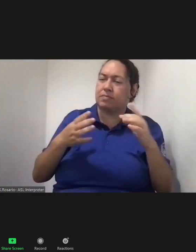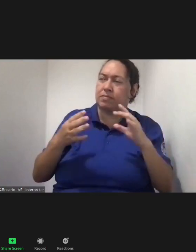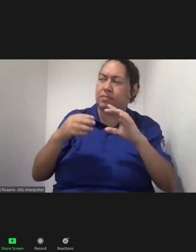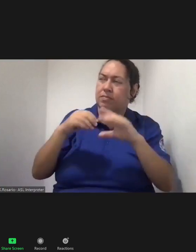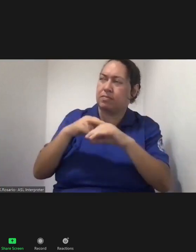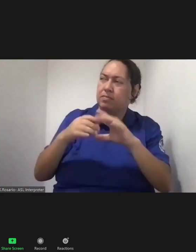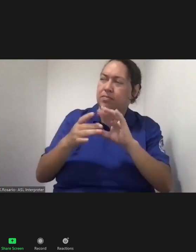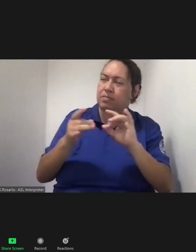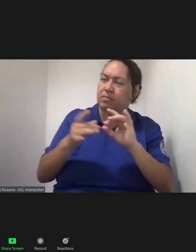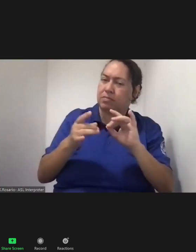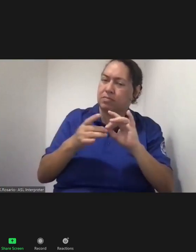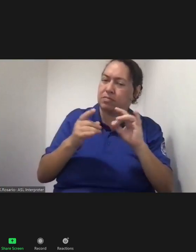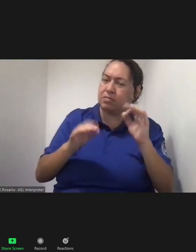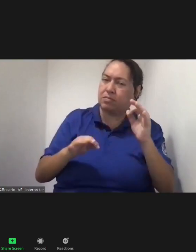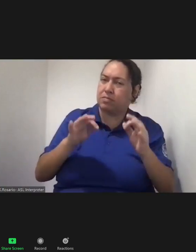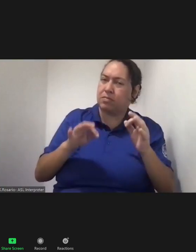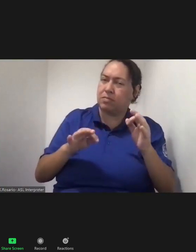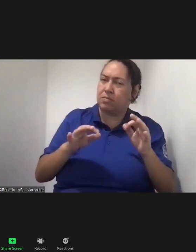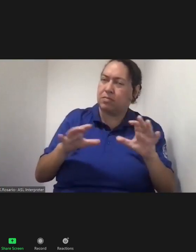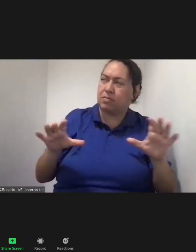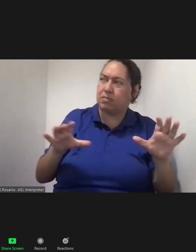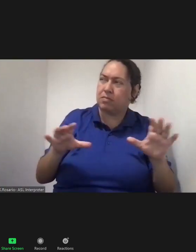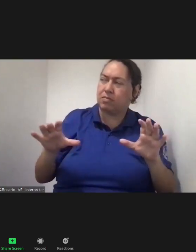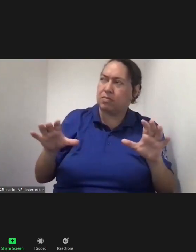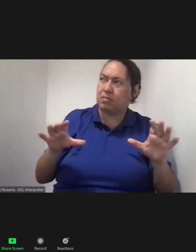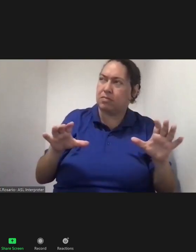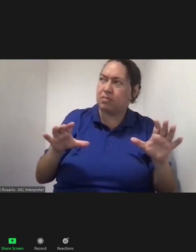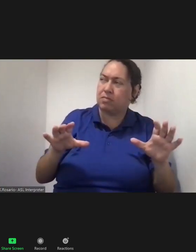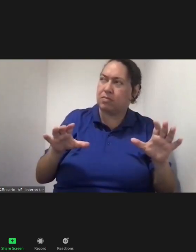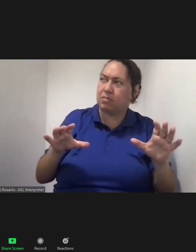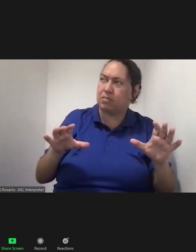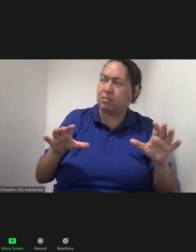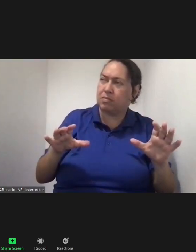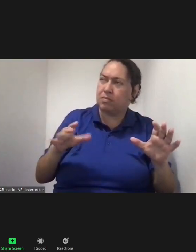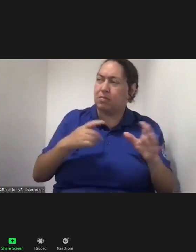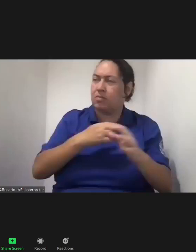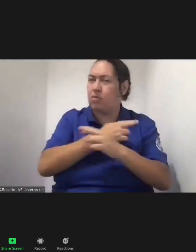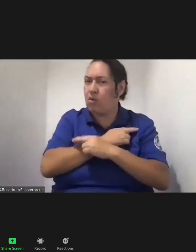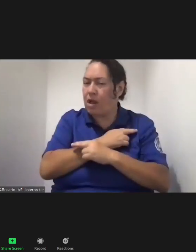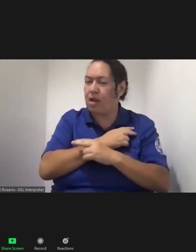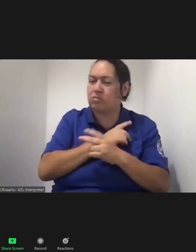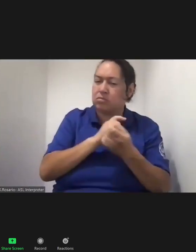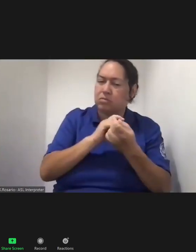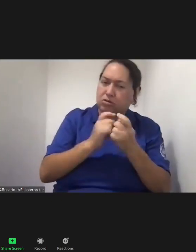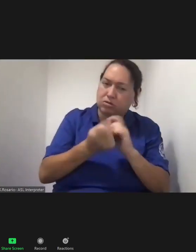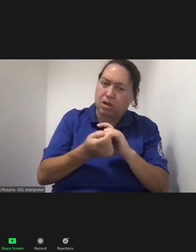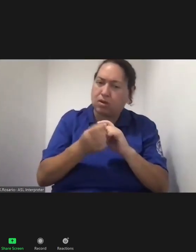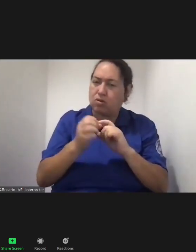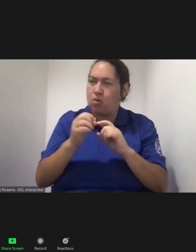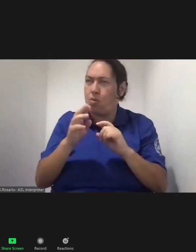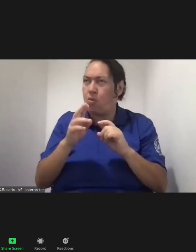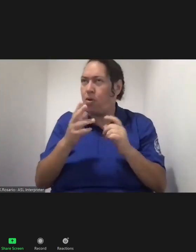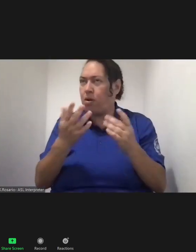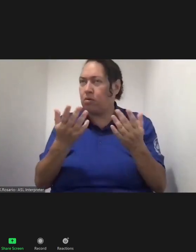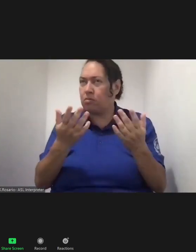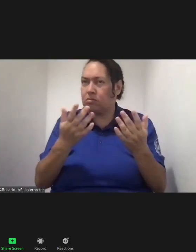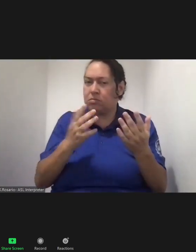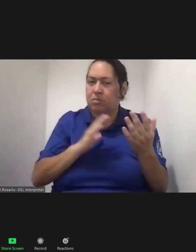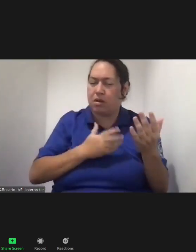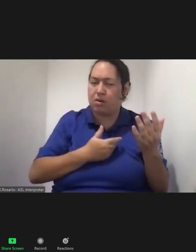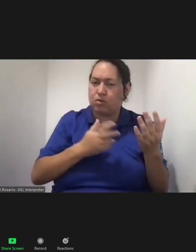that if we do relax or change or modify our travel